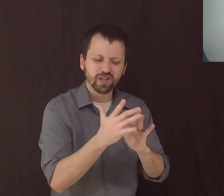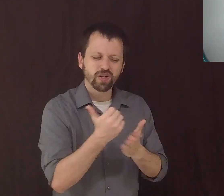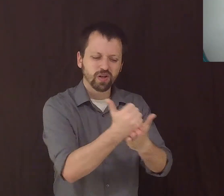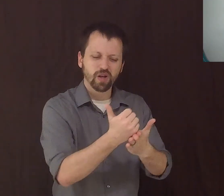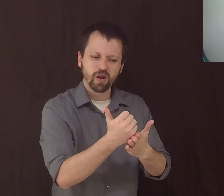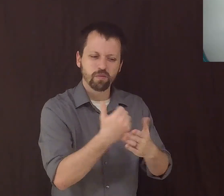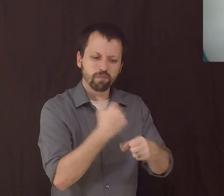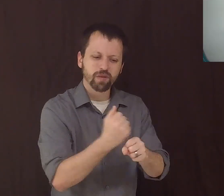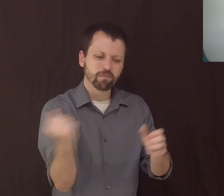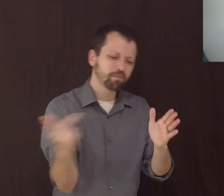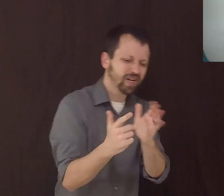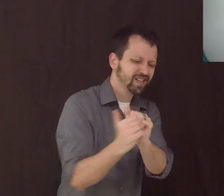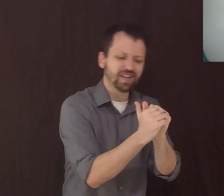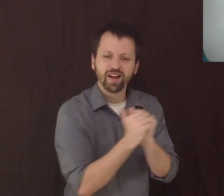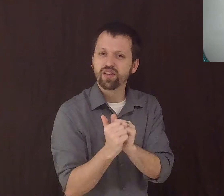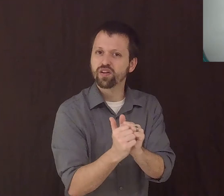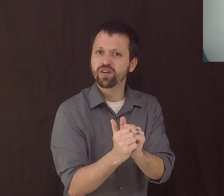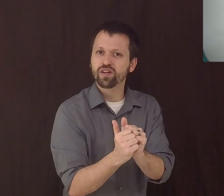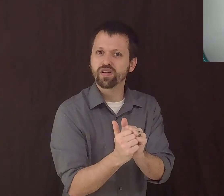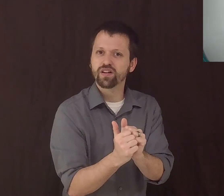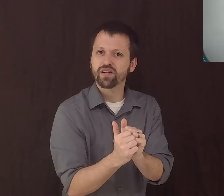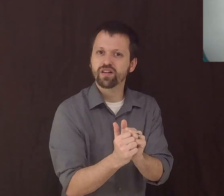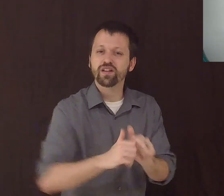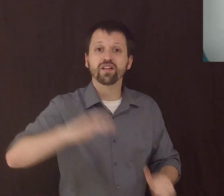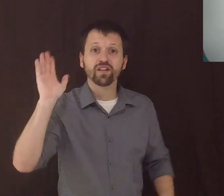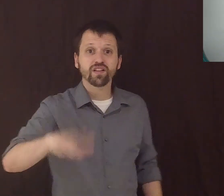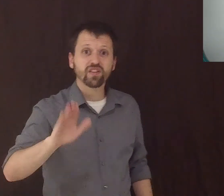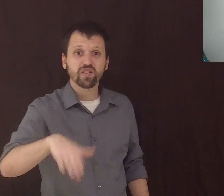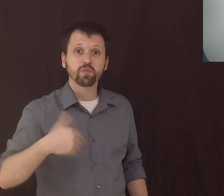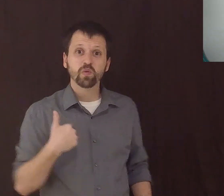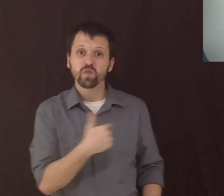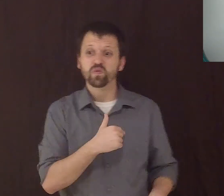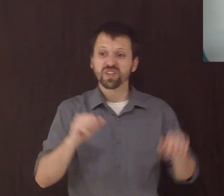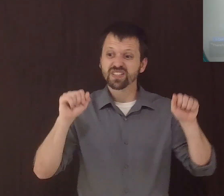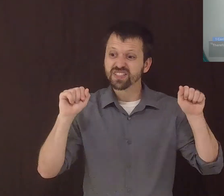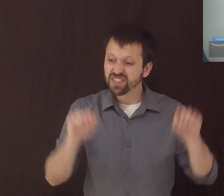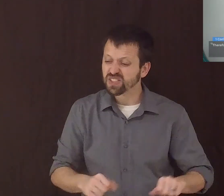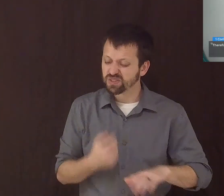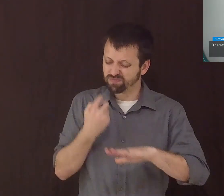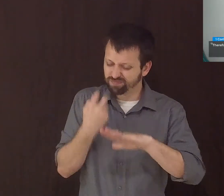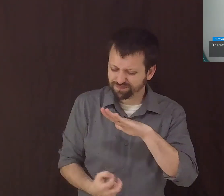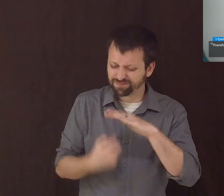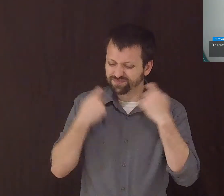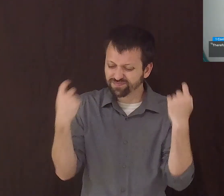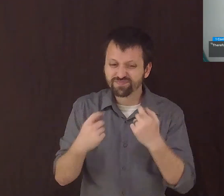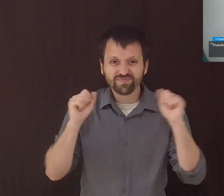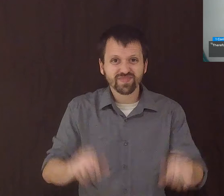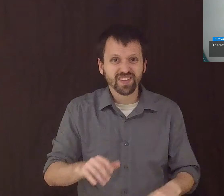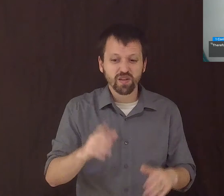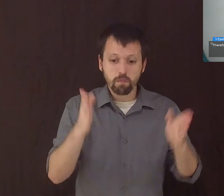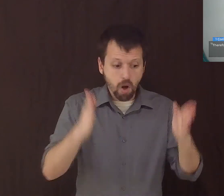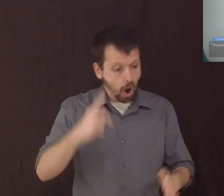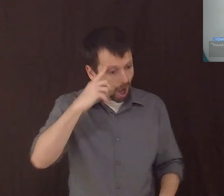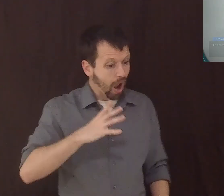cannot think that we're above falling. Paul said right there in verse 12, look at it again. He said, let him who thinks he stands take heed lest